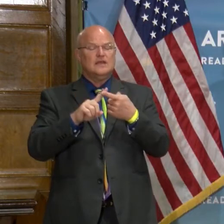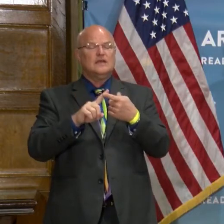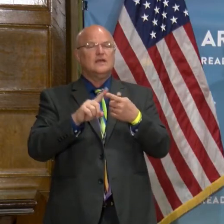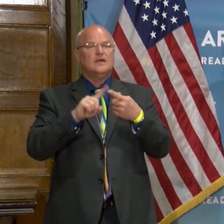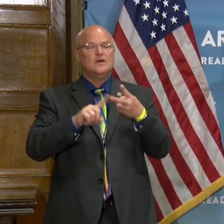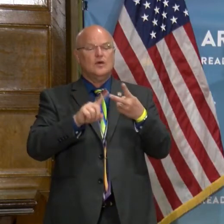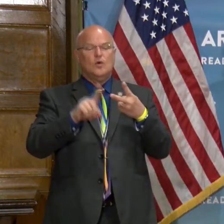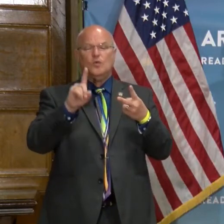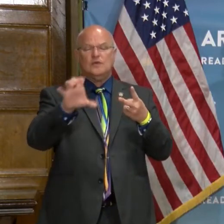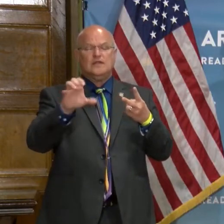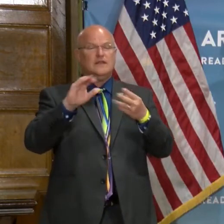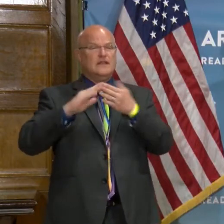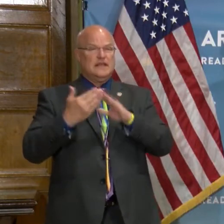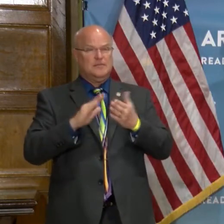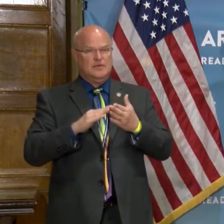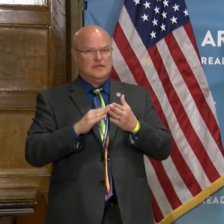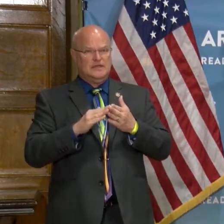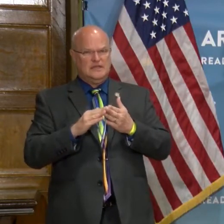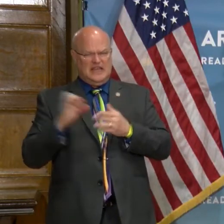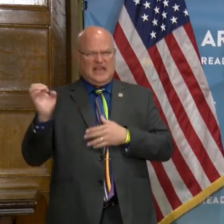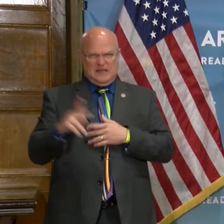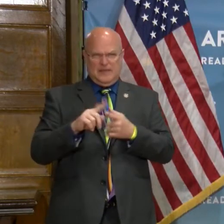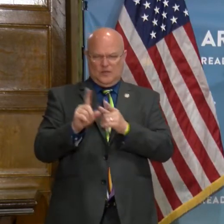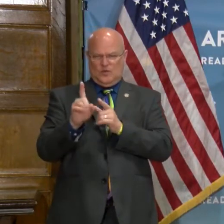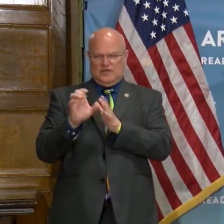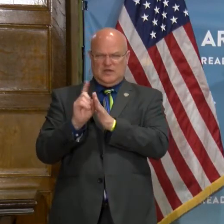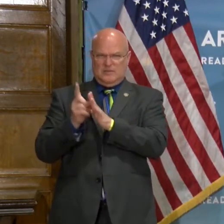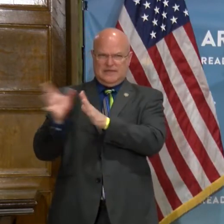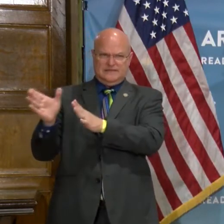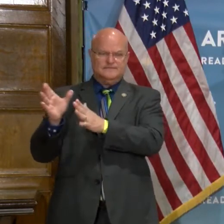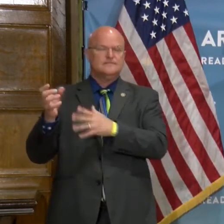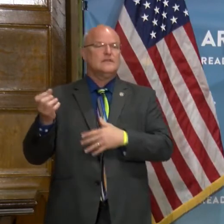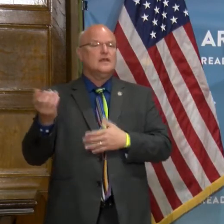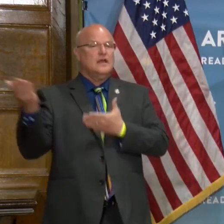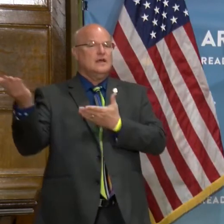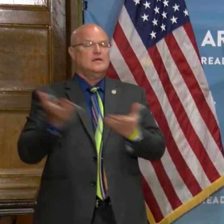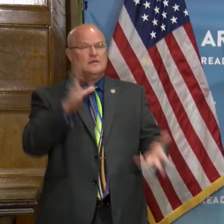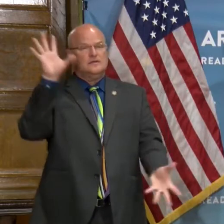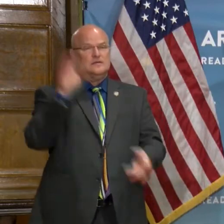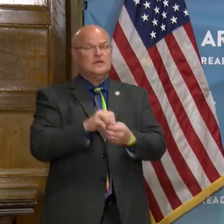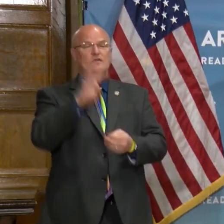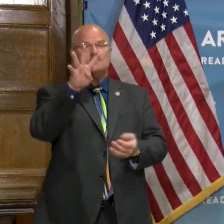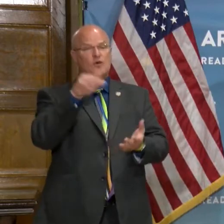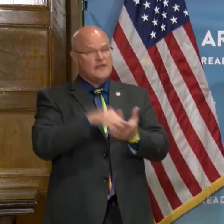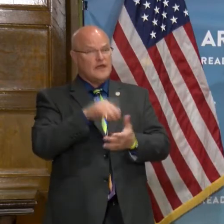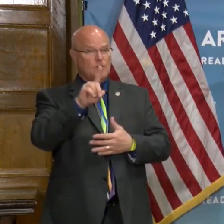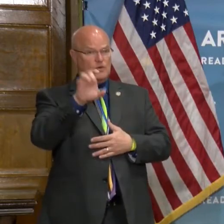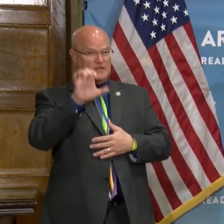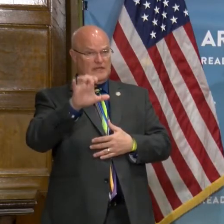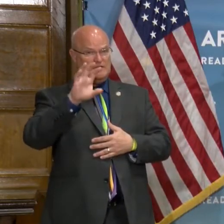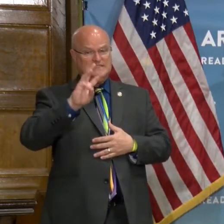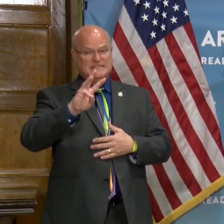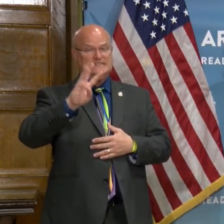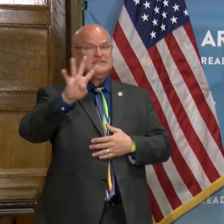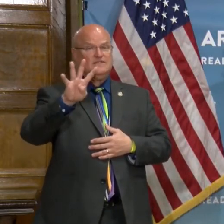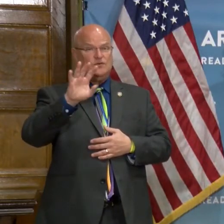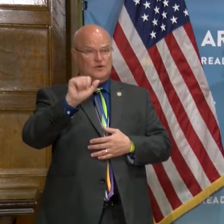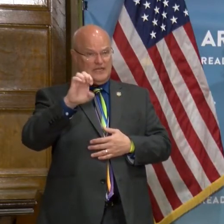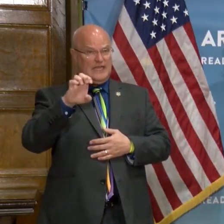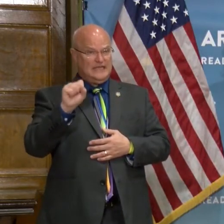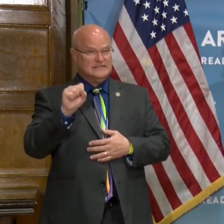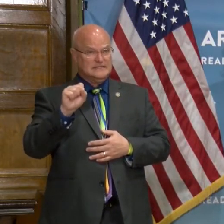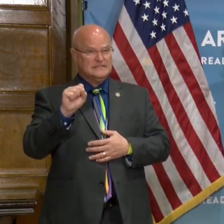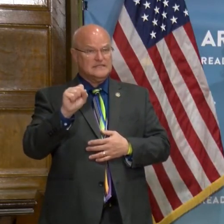were in a community. And I'm going to come back to those 100 in just a bit. That brings us to a total of 4,164